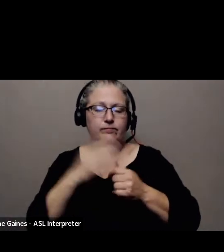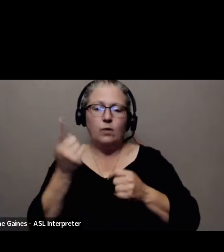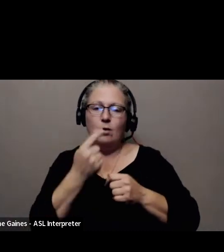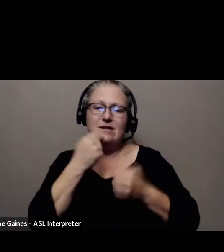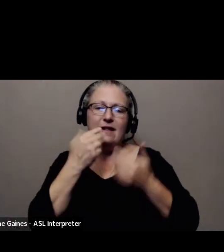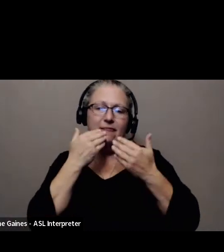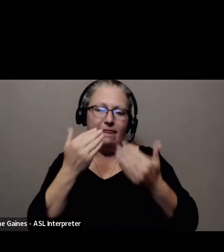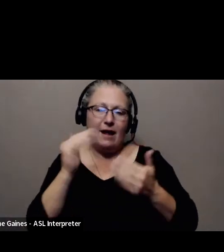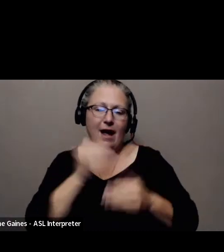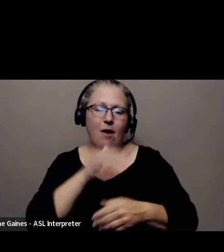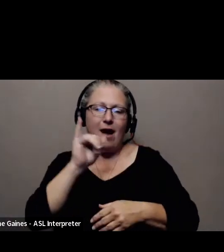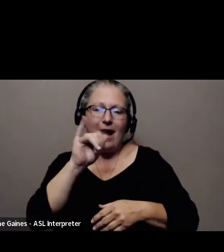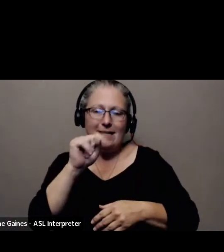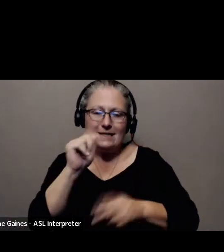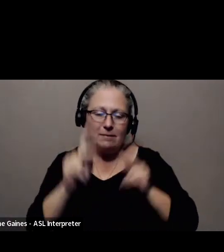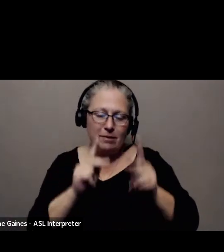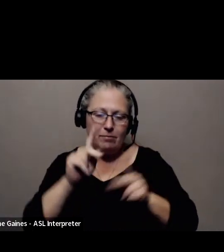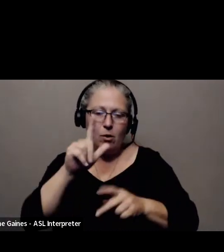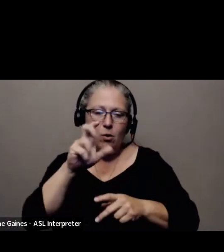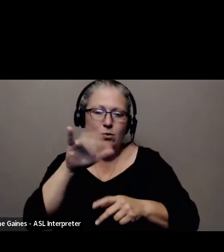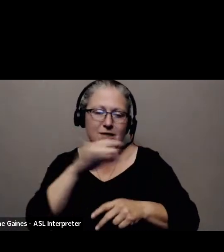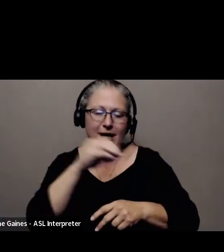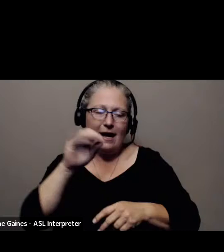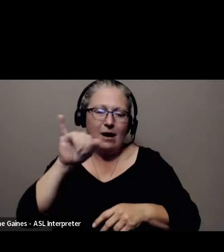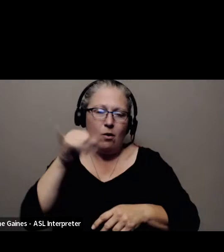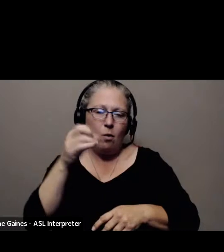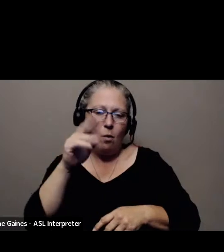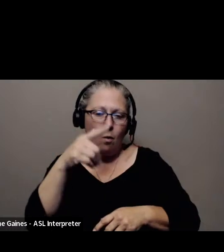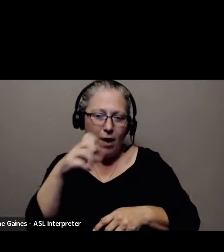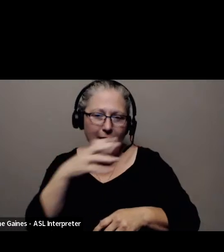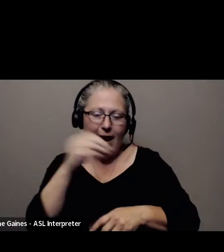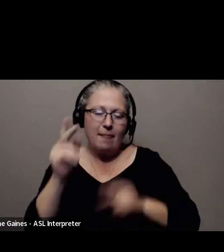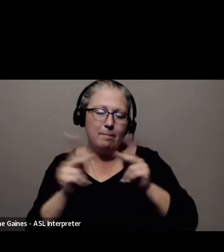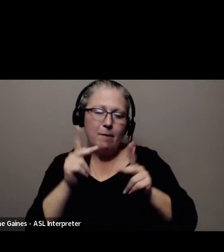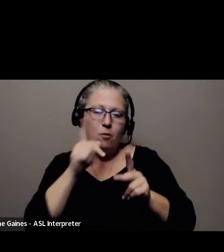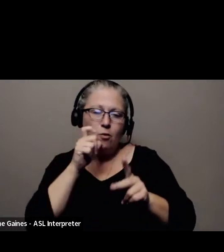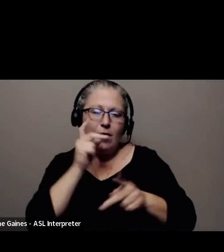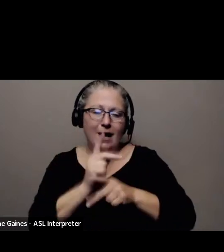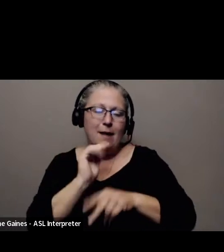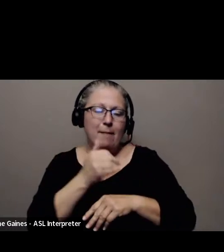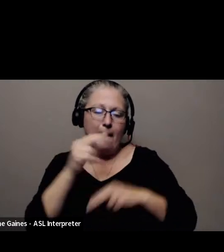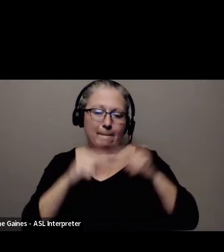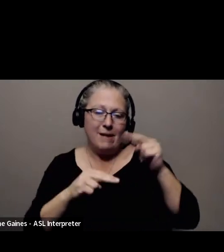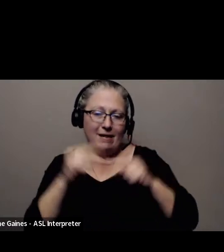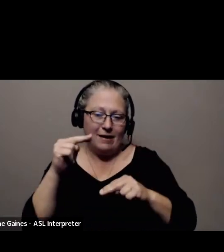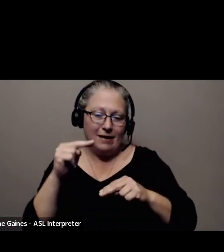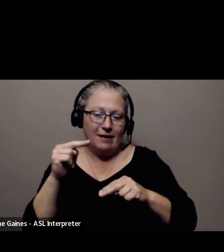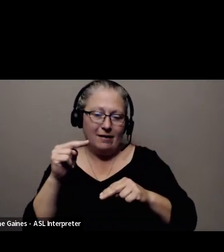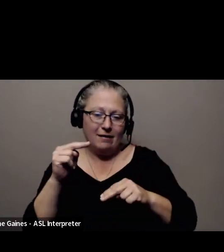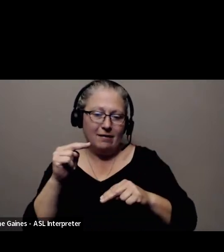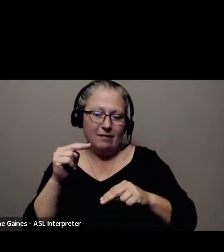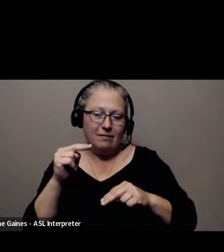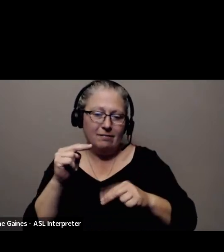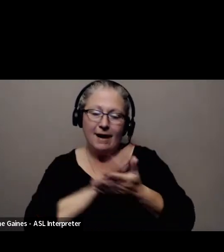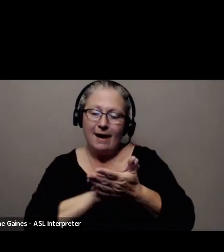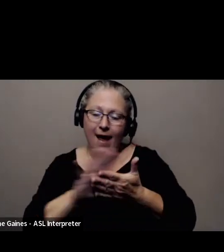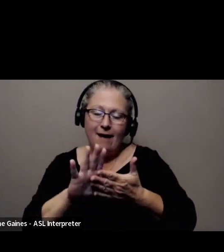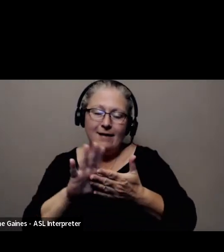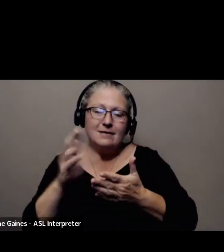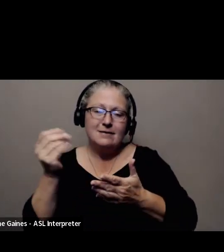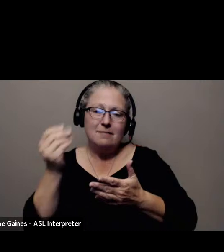our IT folks, Lucy and Jorge, and the folks that keep our building just nice